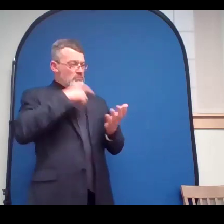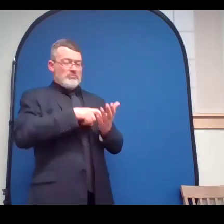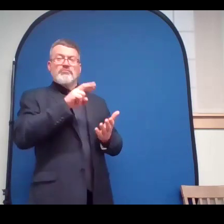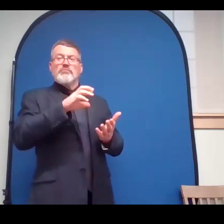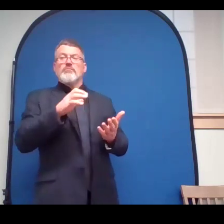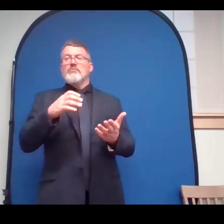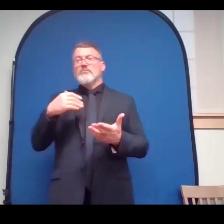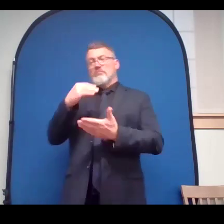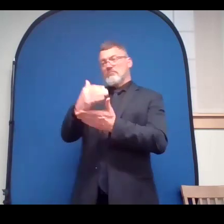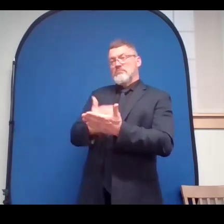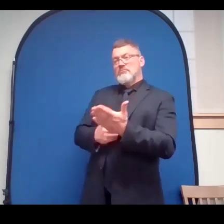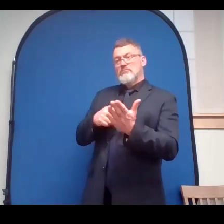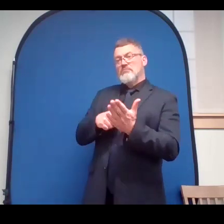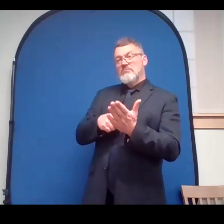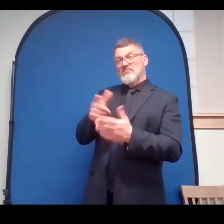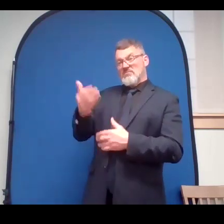then? No, I